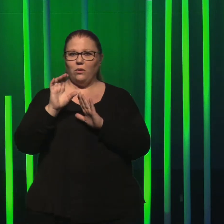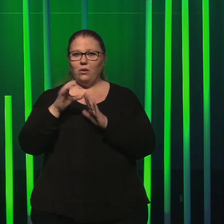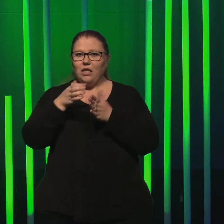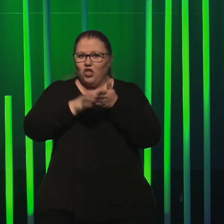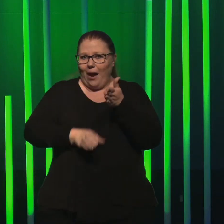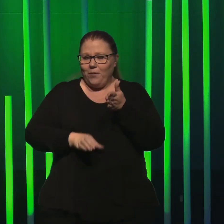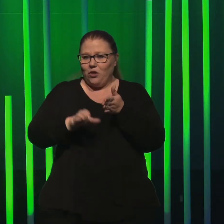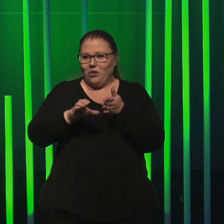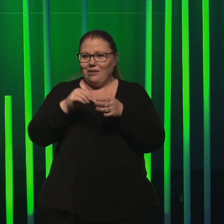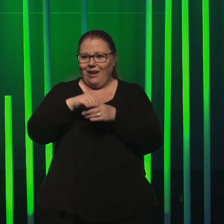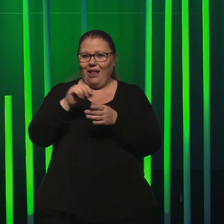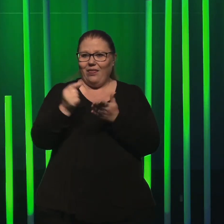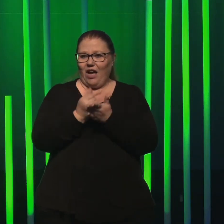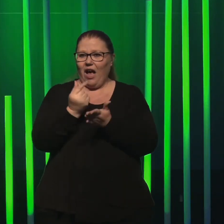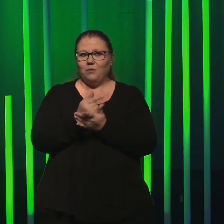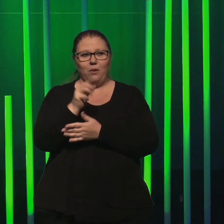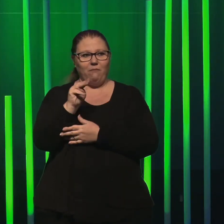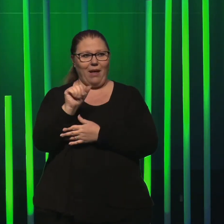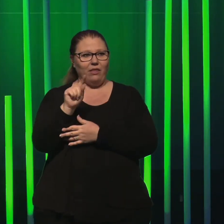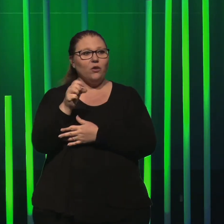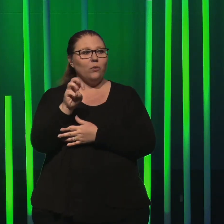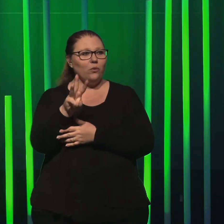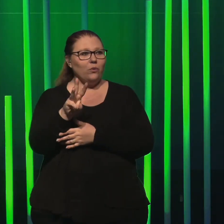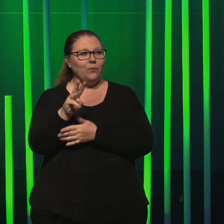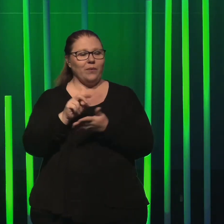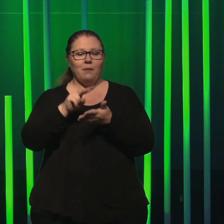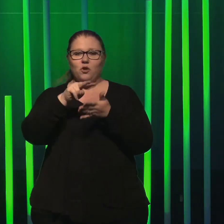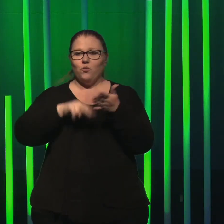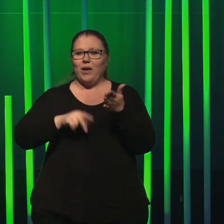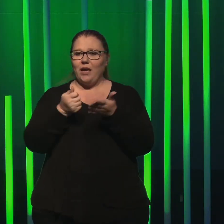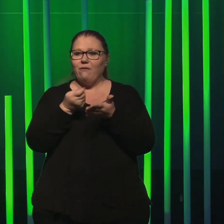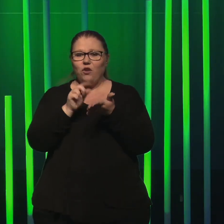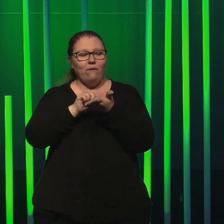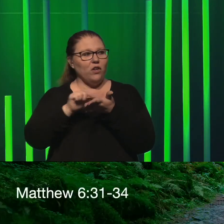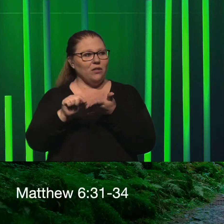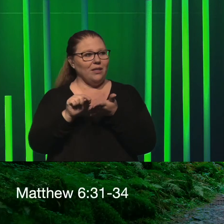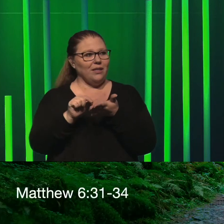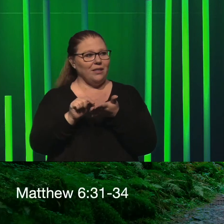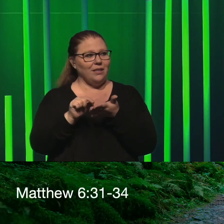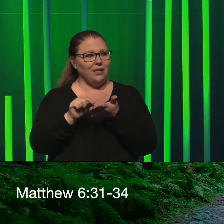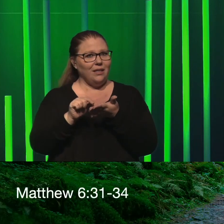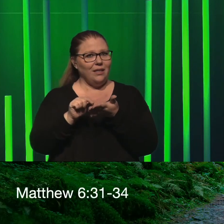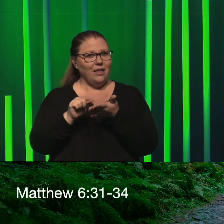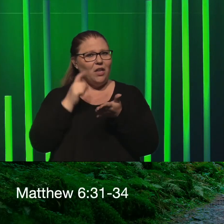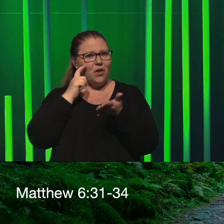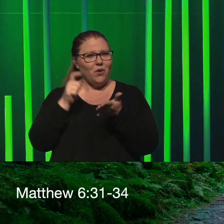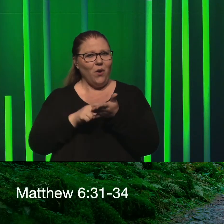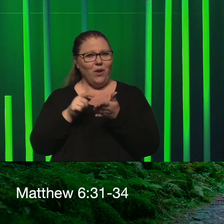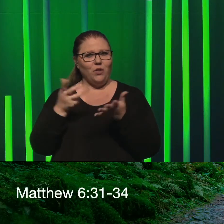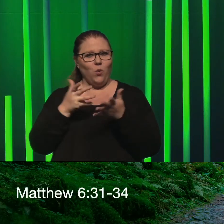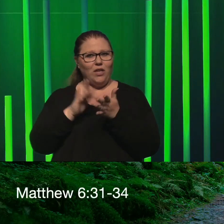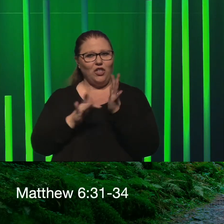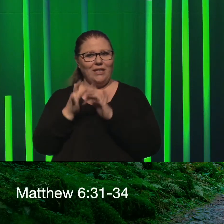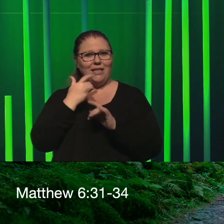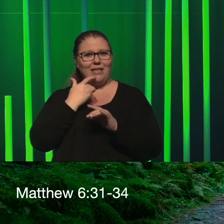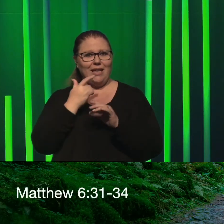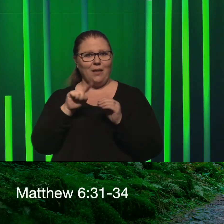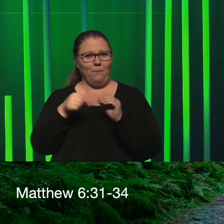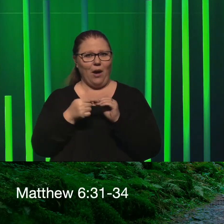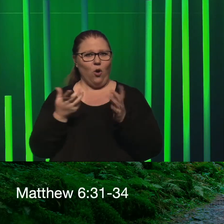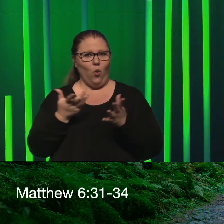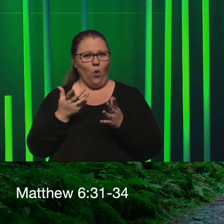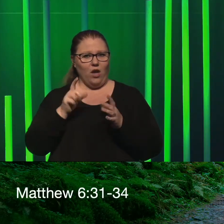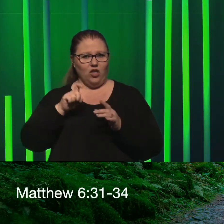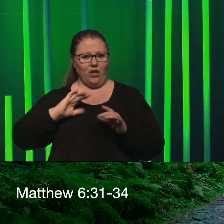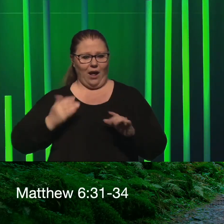of Matthew. I just want to read a few verses to kind of give us an idea that Jesus actually does have something to say about what should our lives be centered